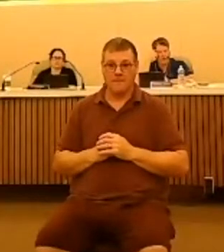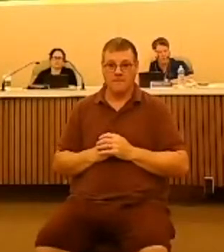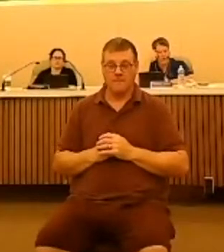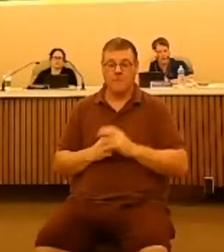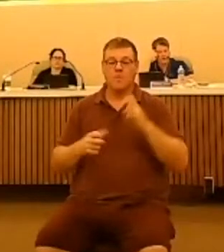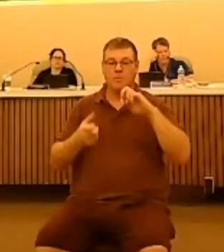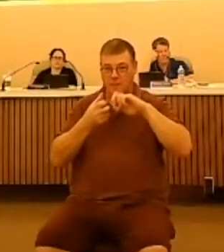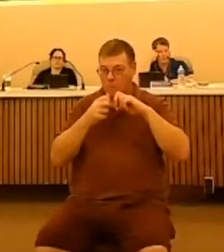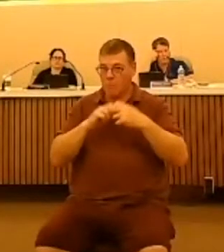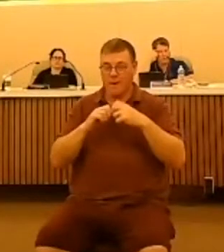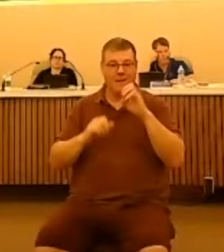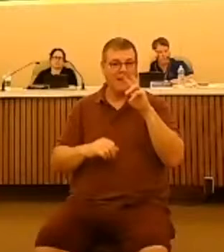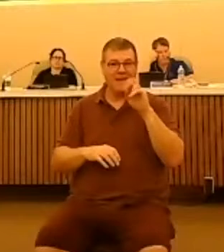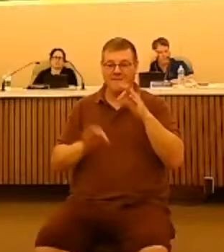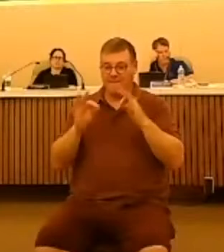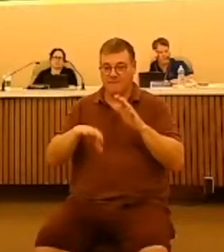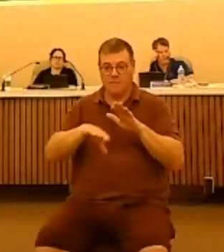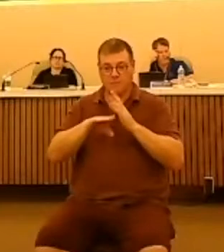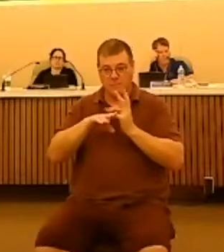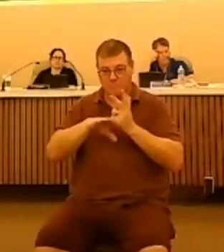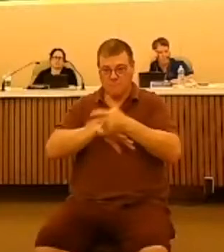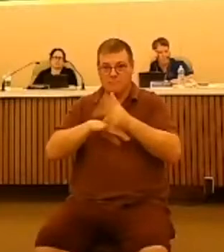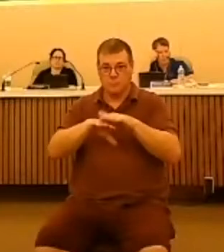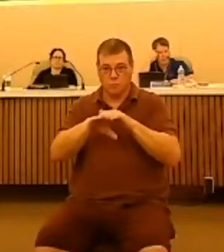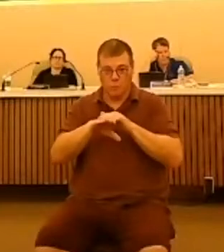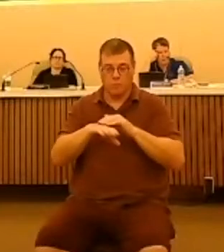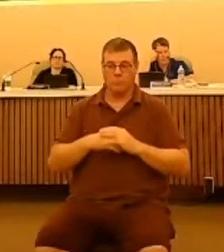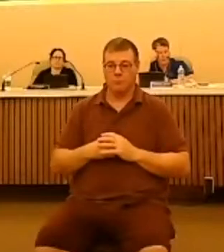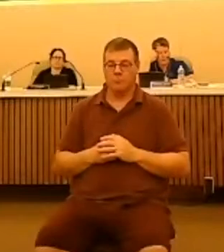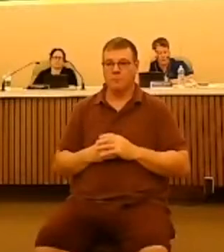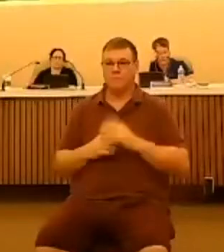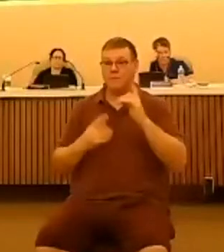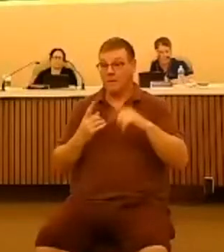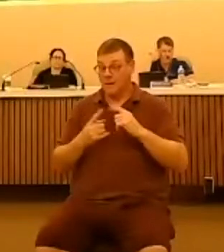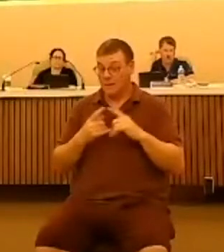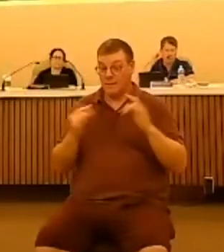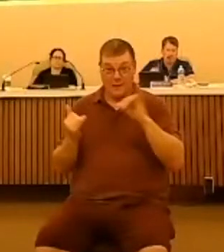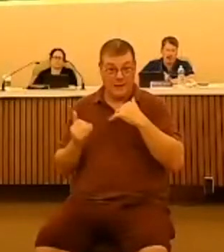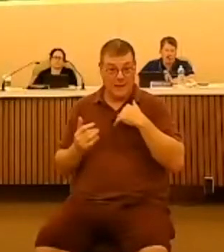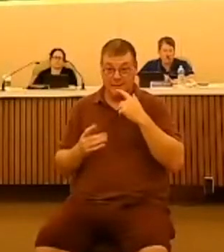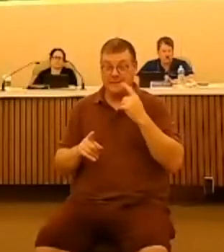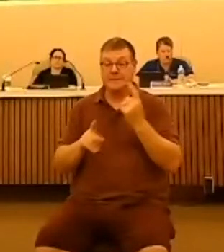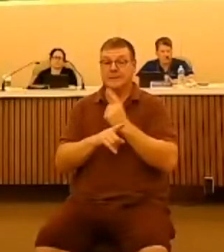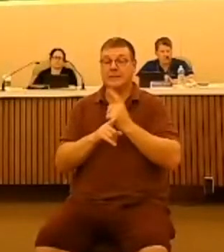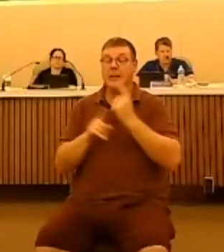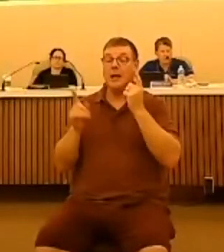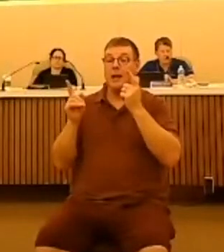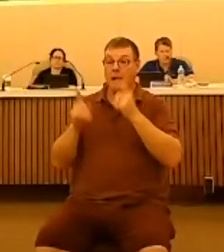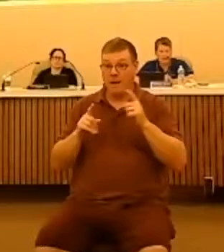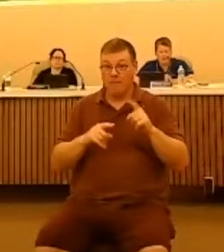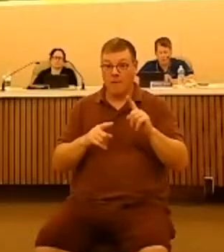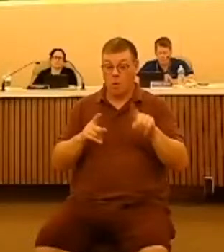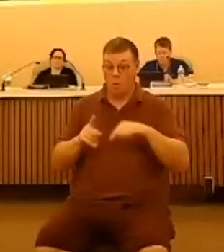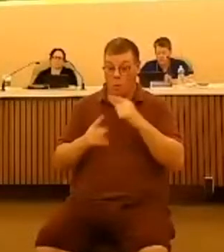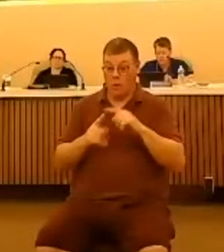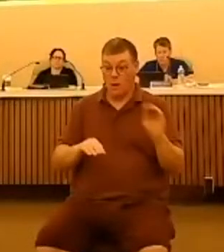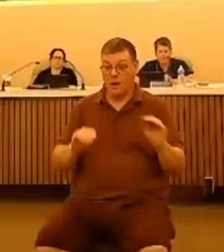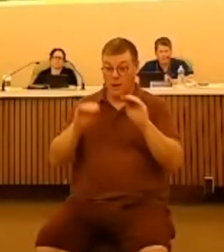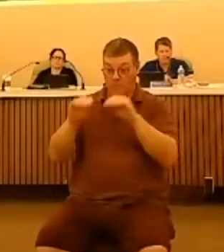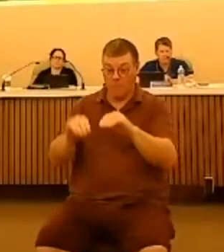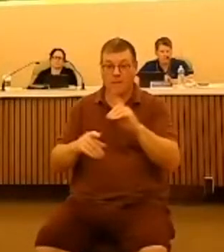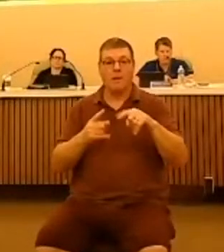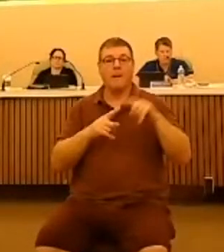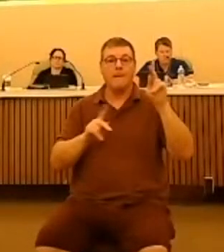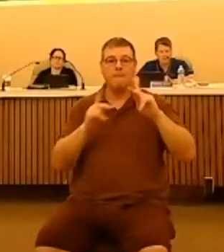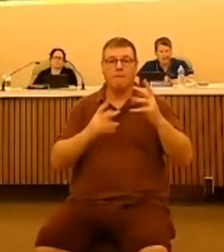they're problematic even if you go over them slowly. So, and then, like I said, what typically happens is where they're located, the people then want